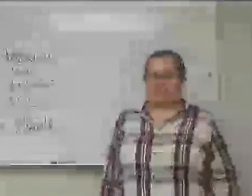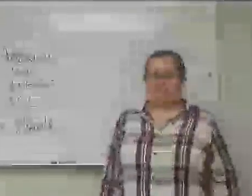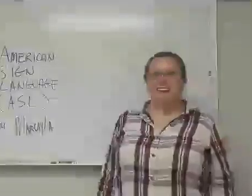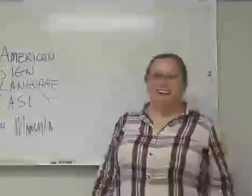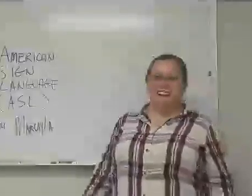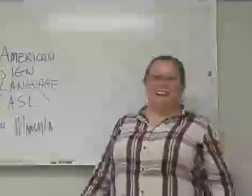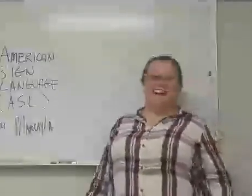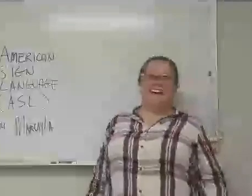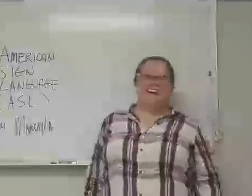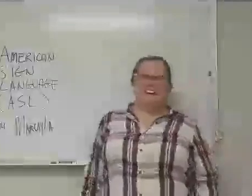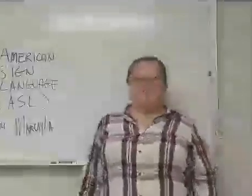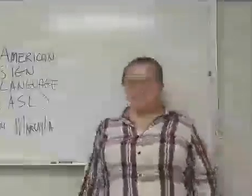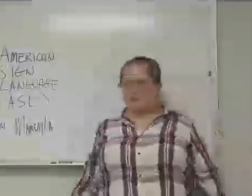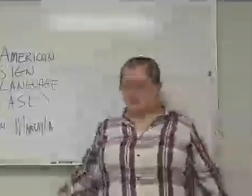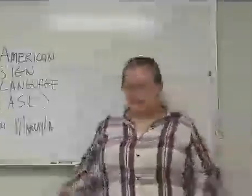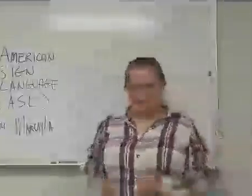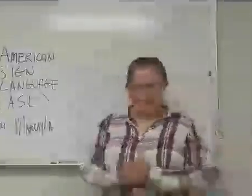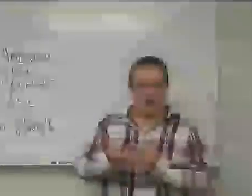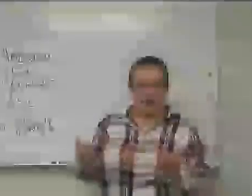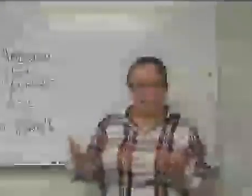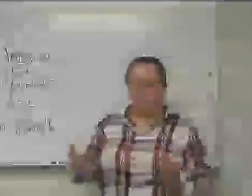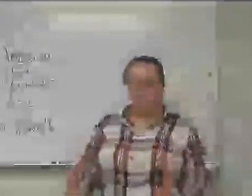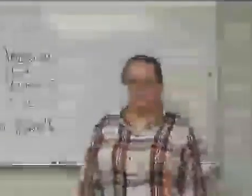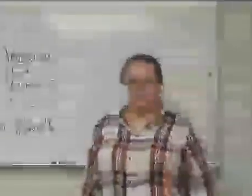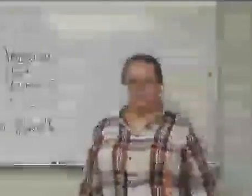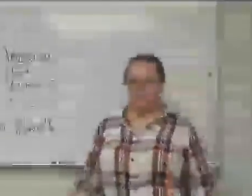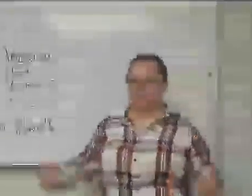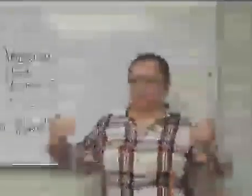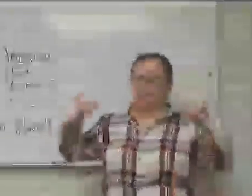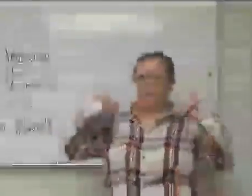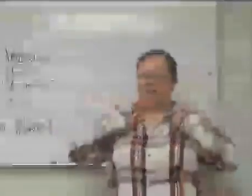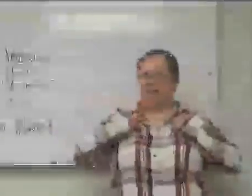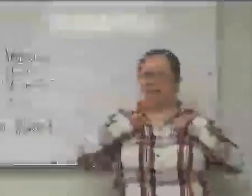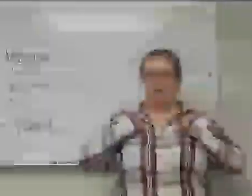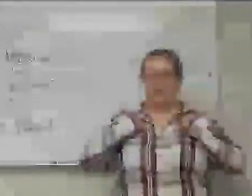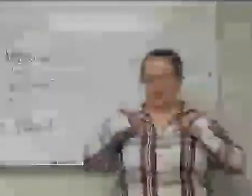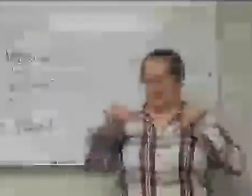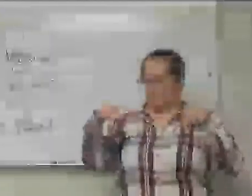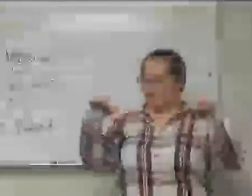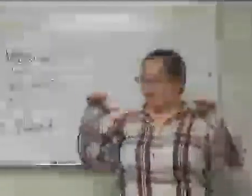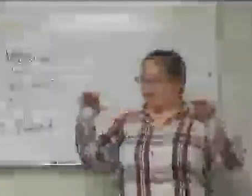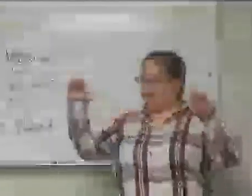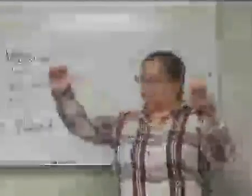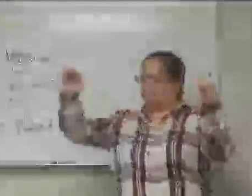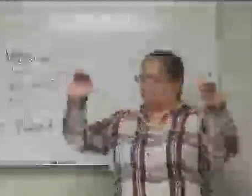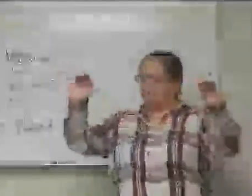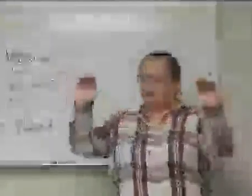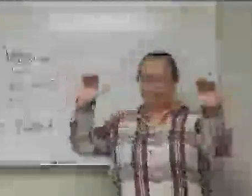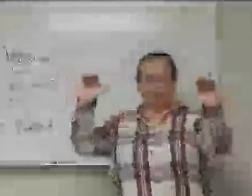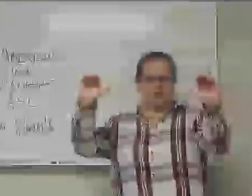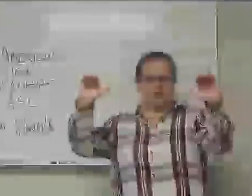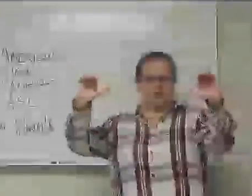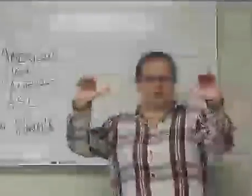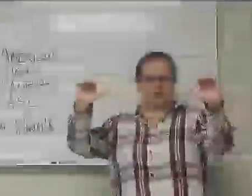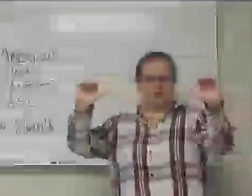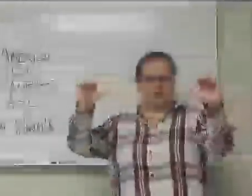simple. So simple have a good day is going to be have. So you're going to kind of once you're going